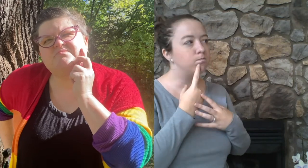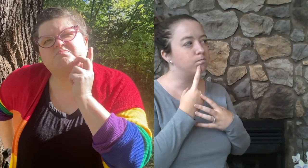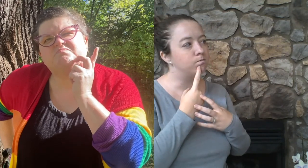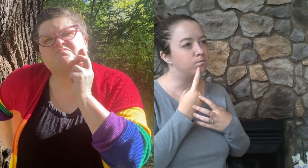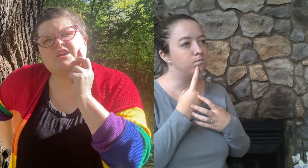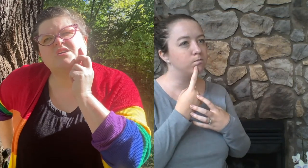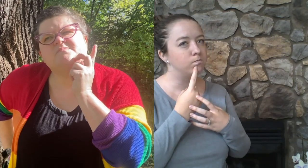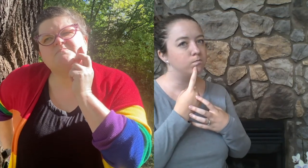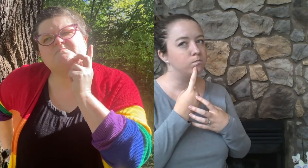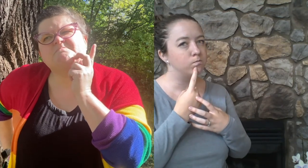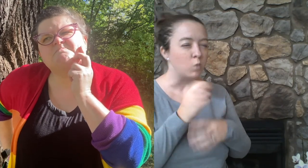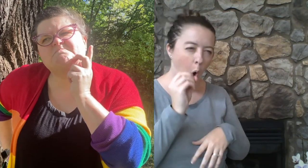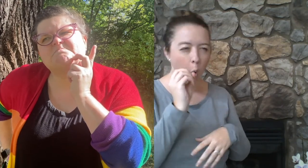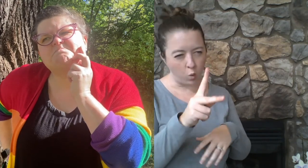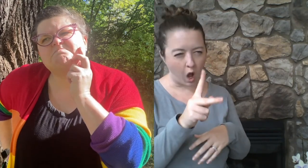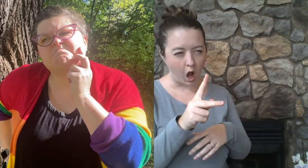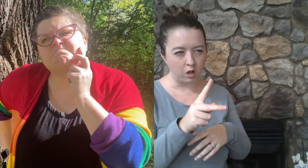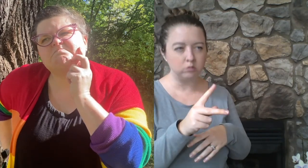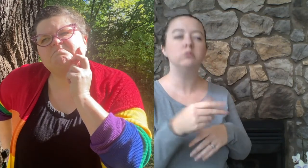again.